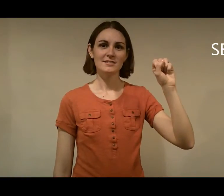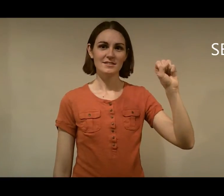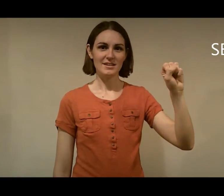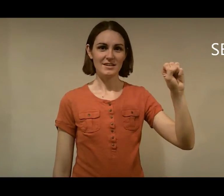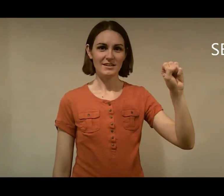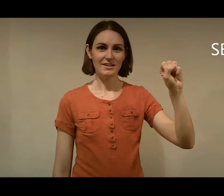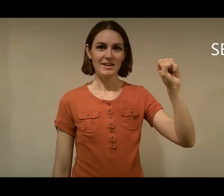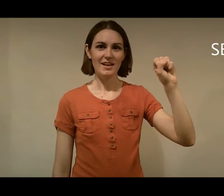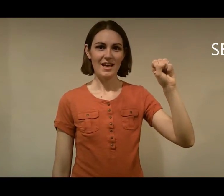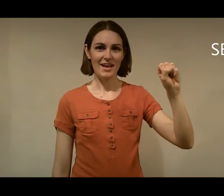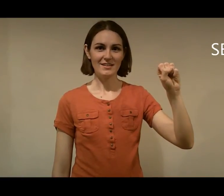Seed.